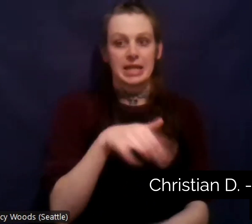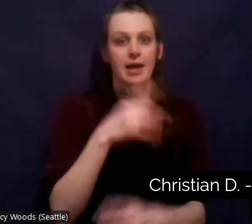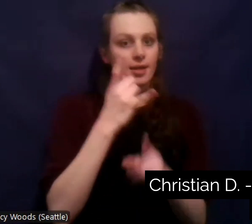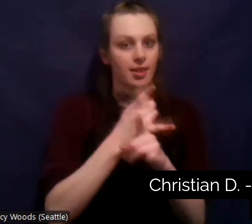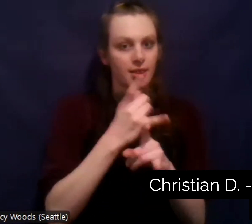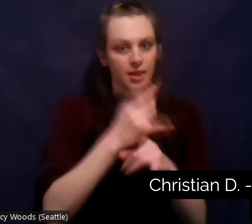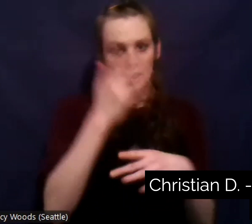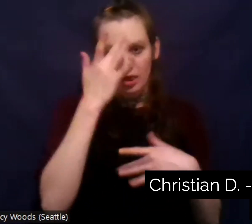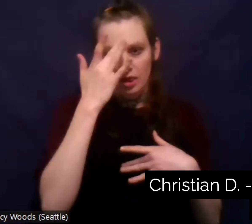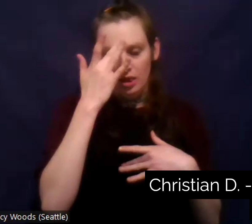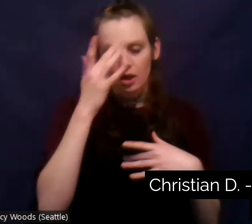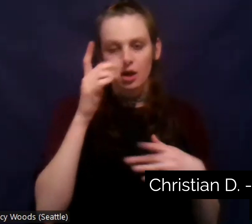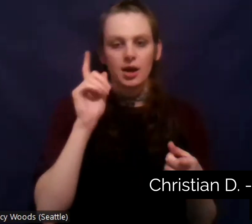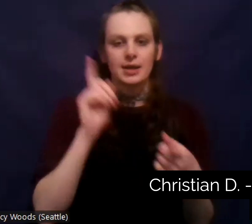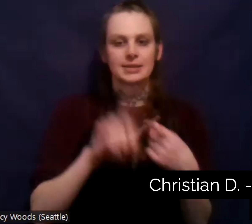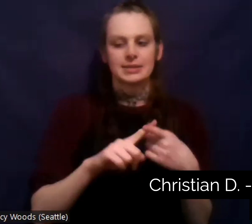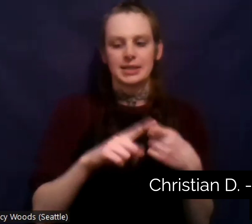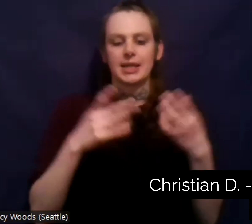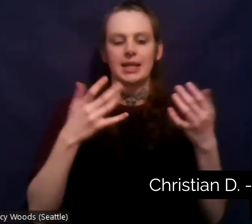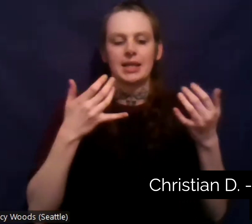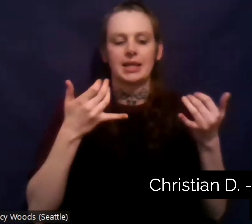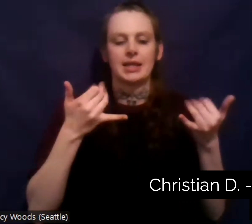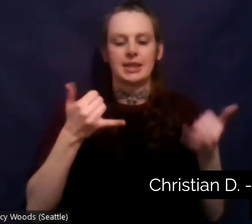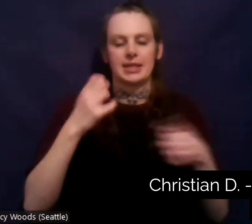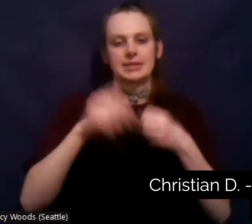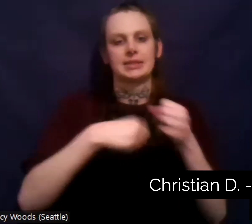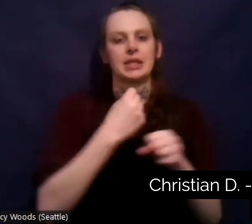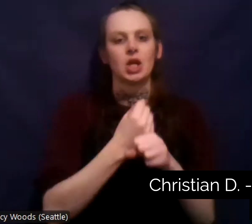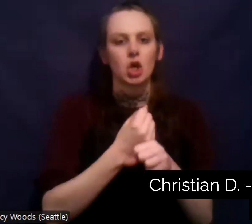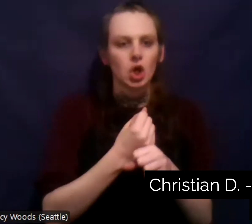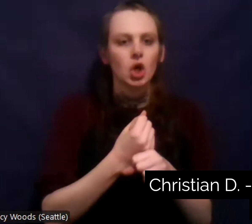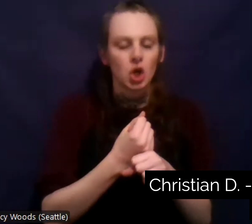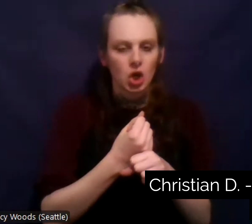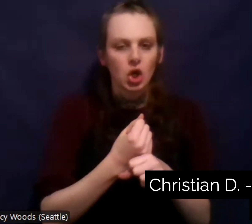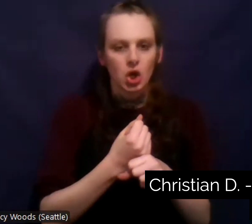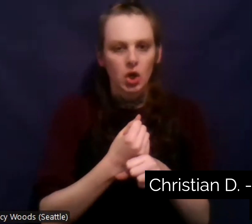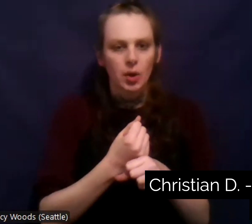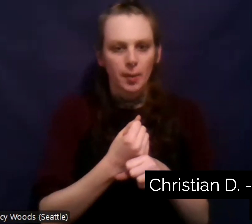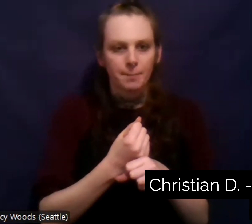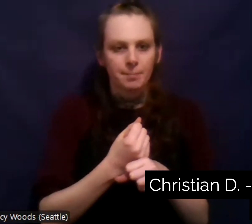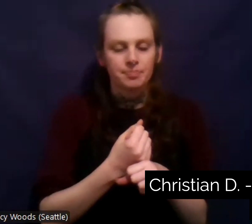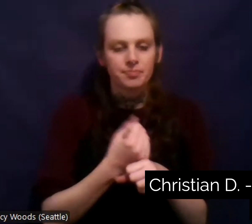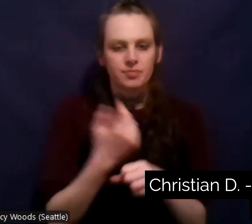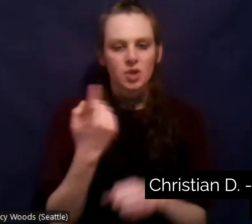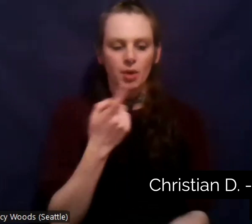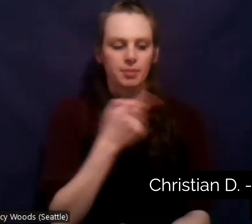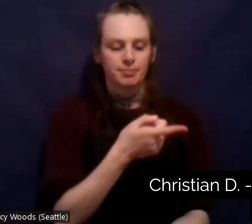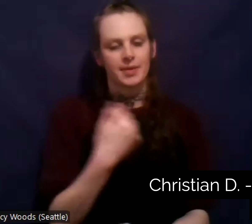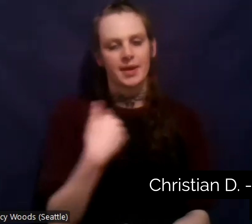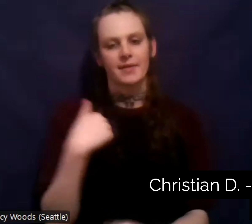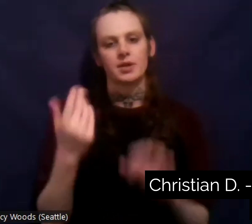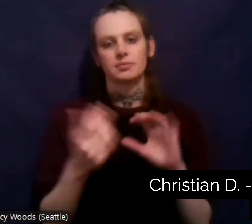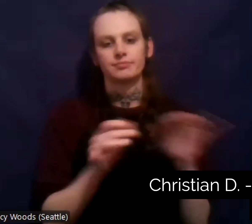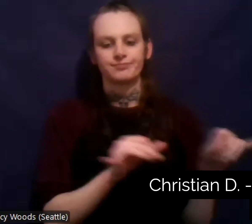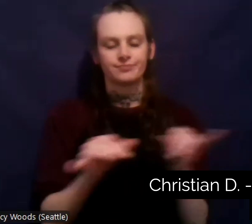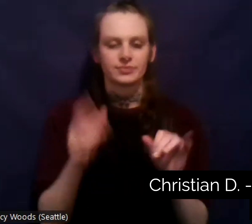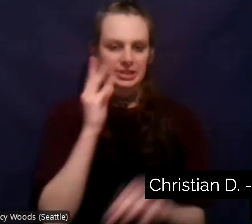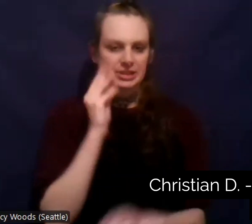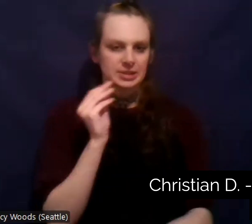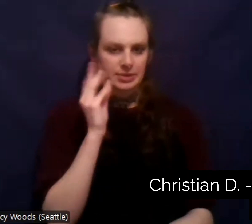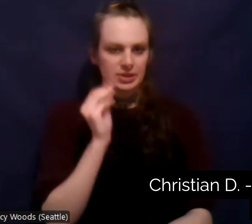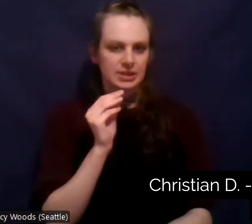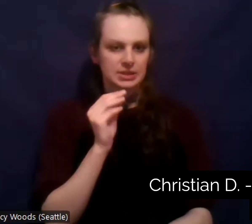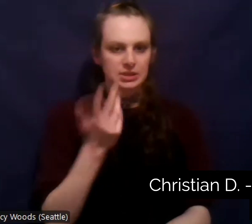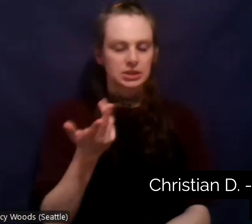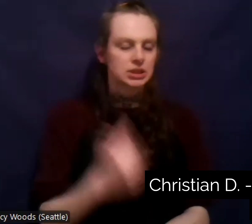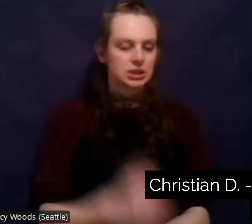halfway through this year, hearing someone else share the same experience as me. I'm just thinking to myself,